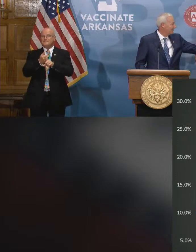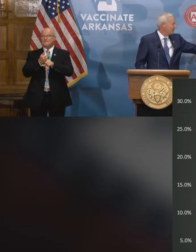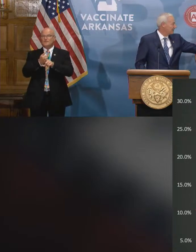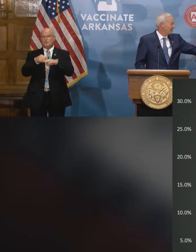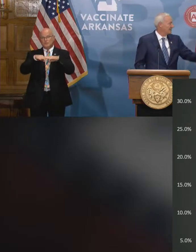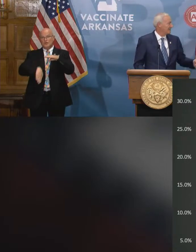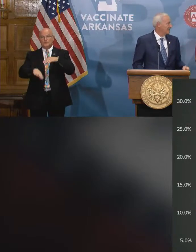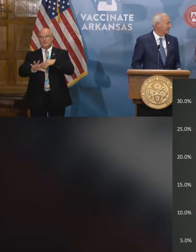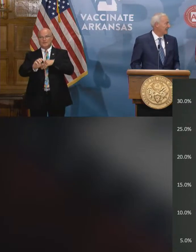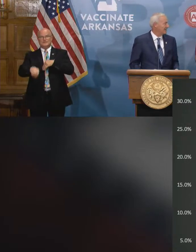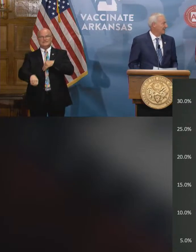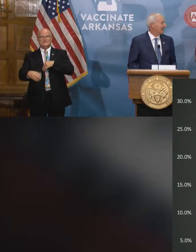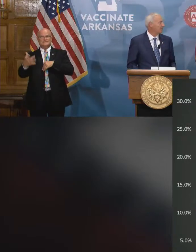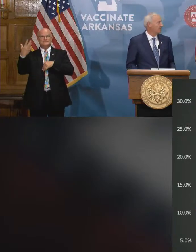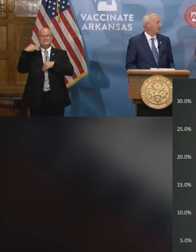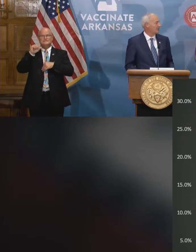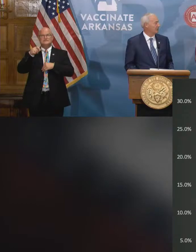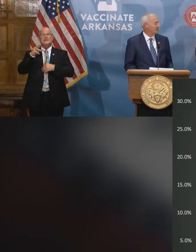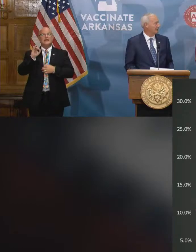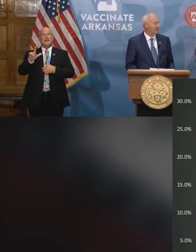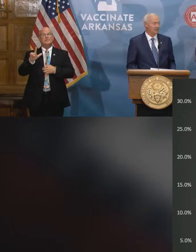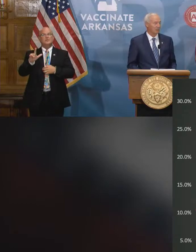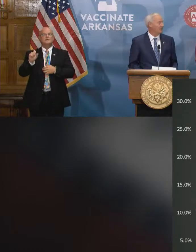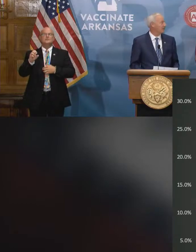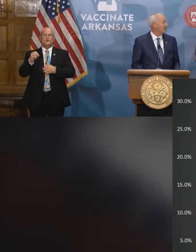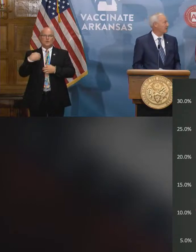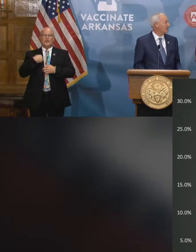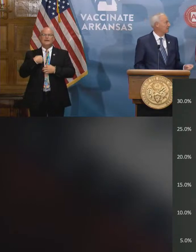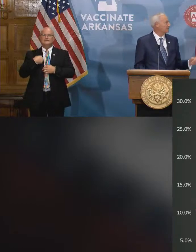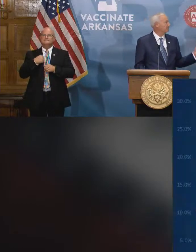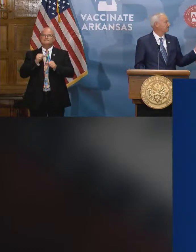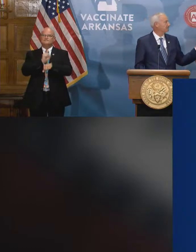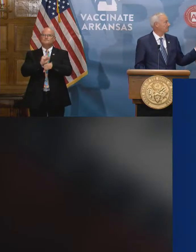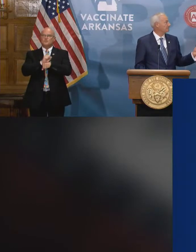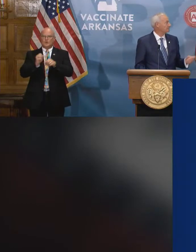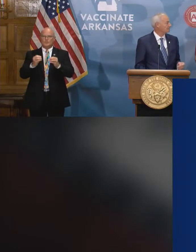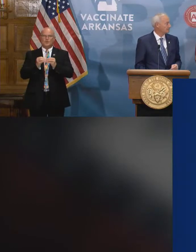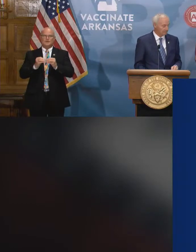than 5% back in April, so we've got some ways to go still.